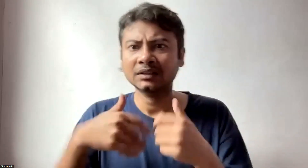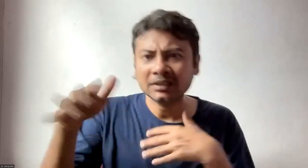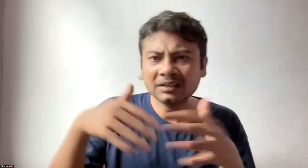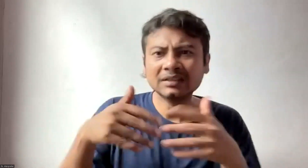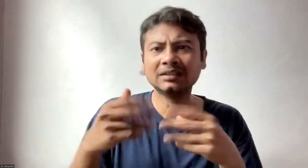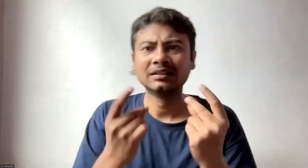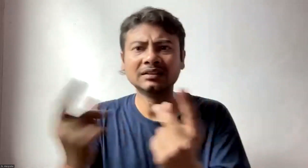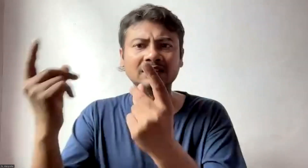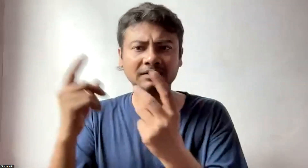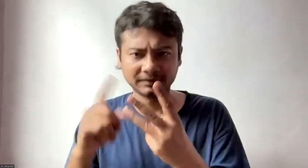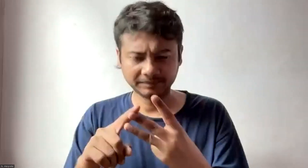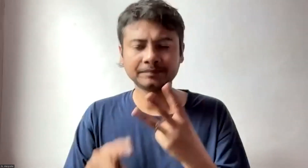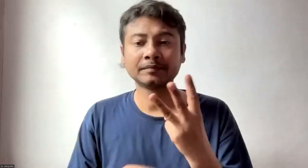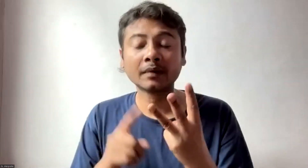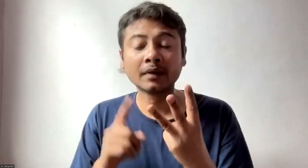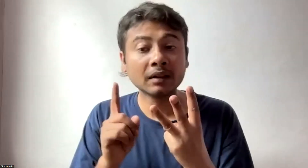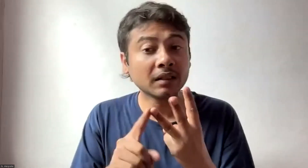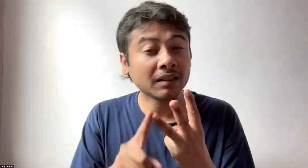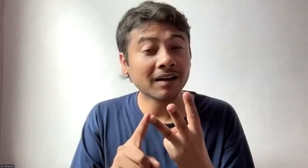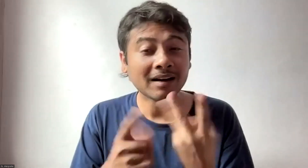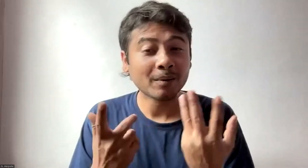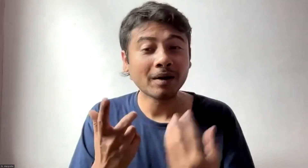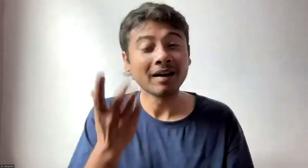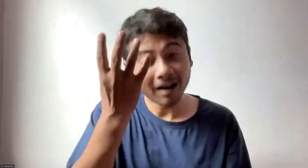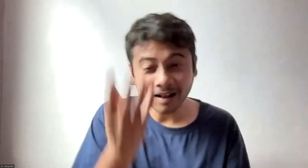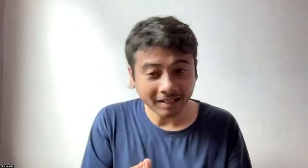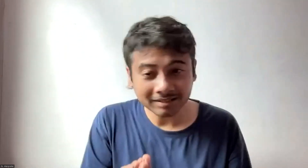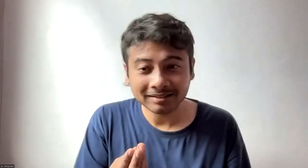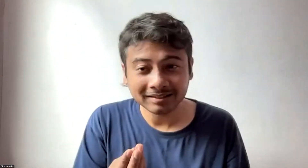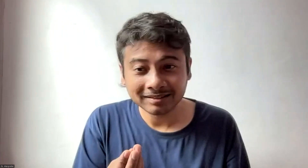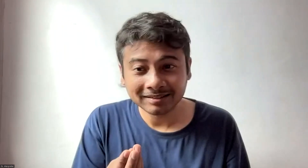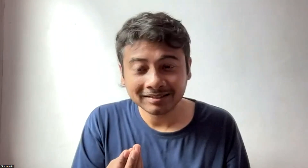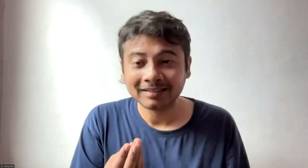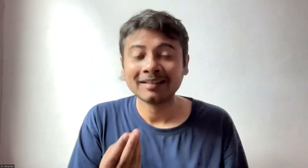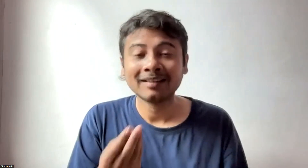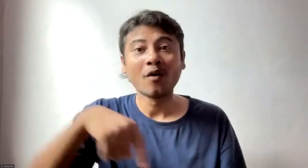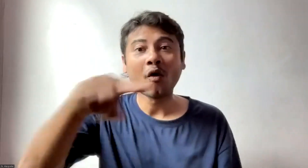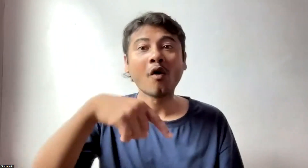time when the day starts for the people who are in mode of ignorance.